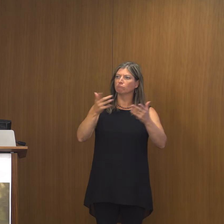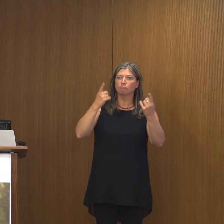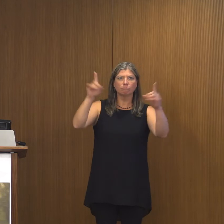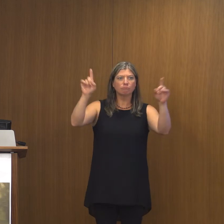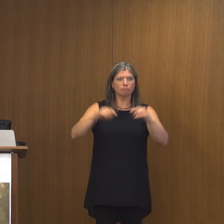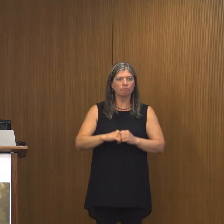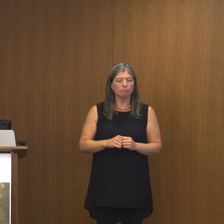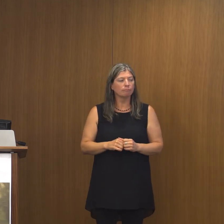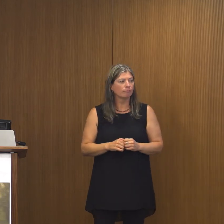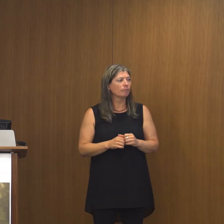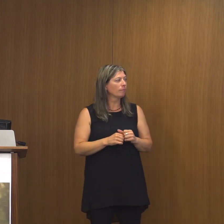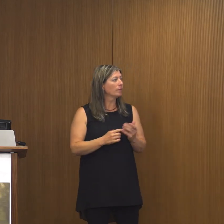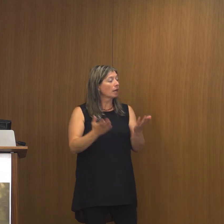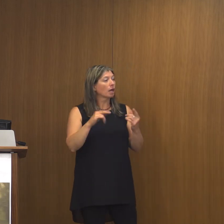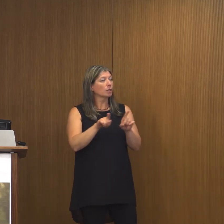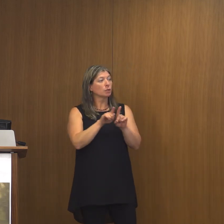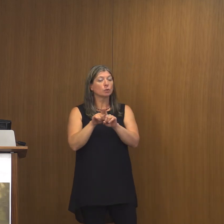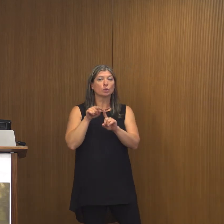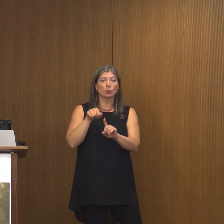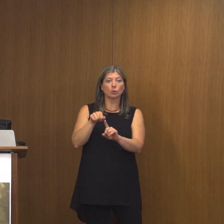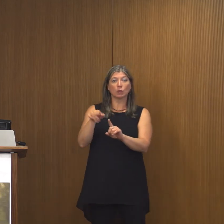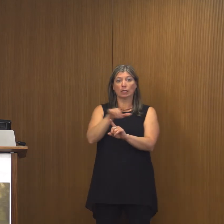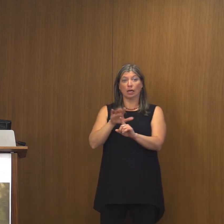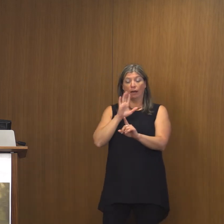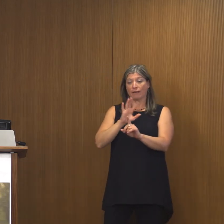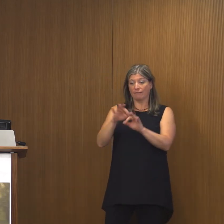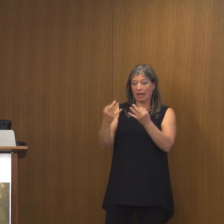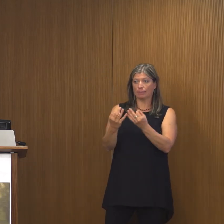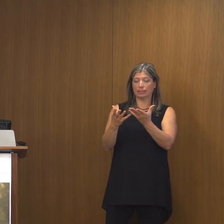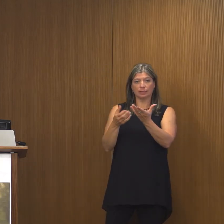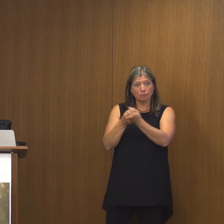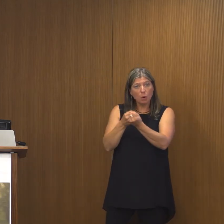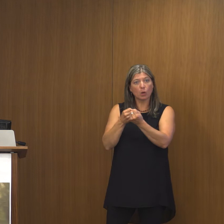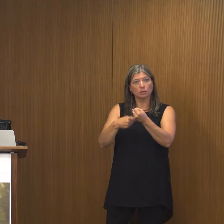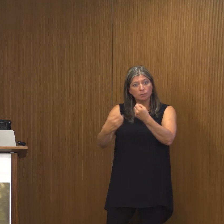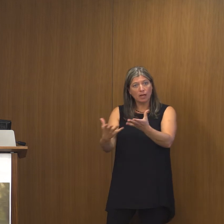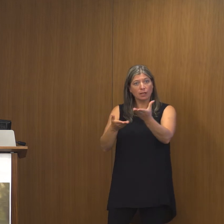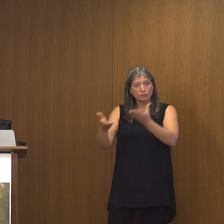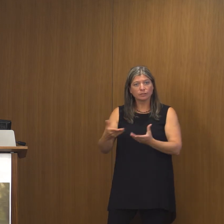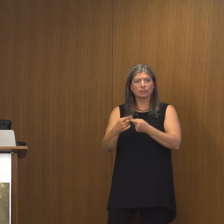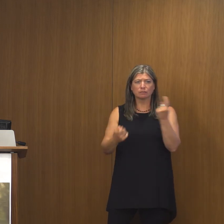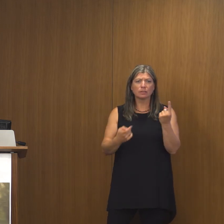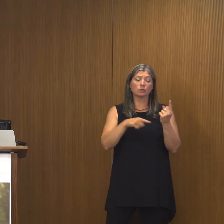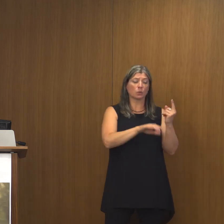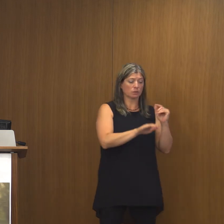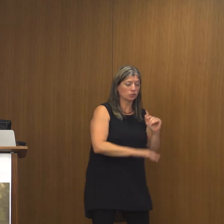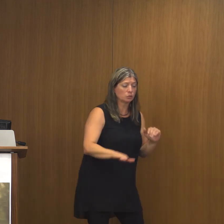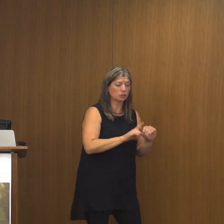for families and reasonable accommodations, again, throughout different services and different lifetimes.